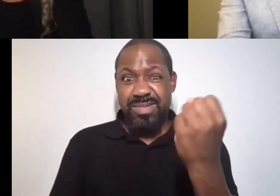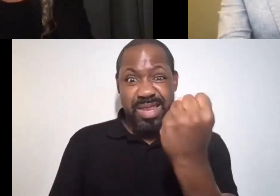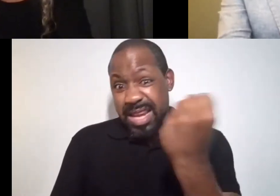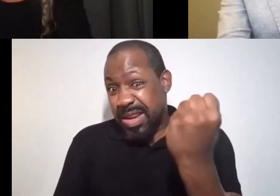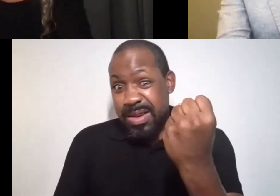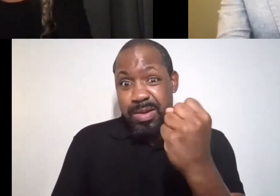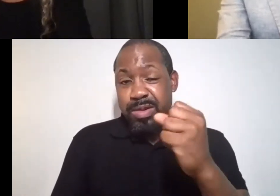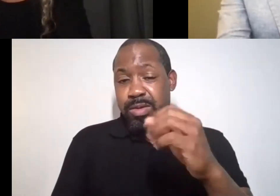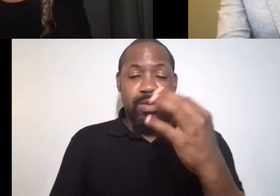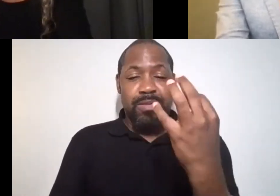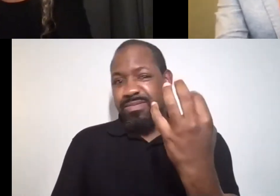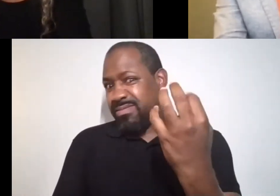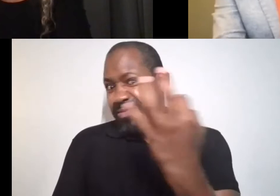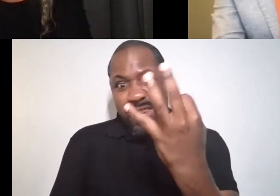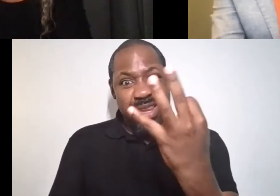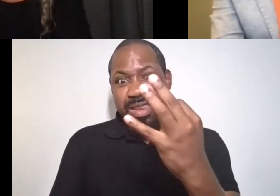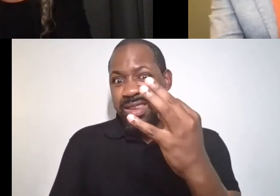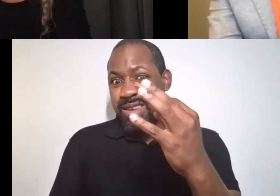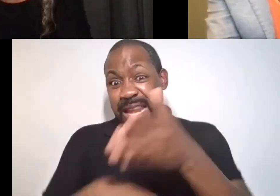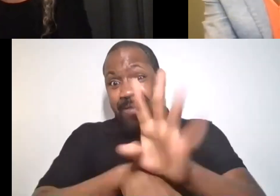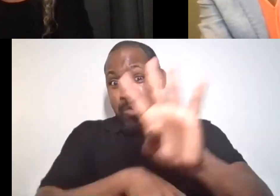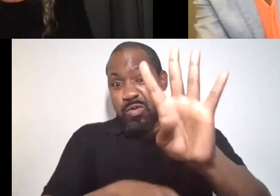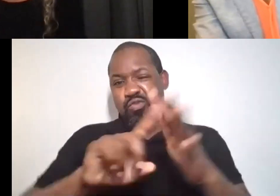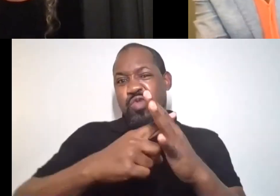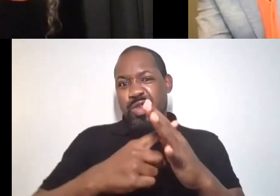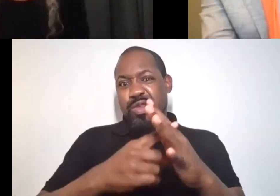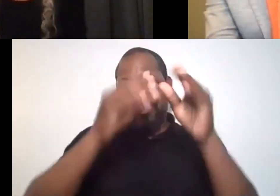person, effective Friday at 4.